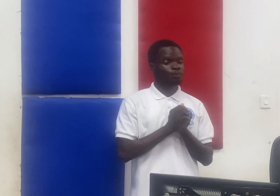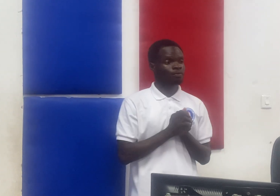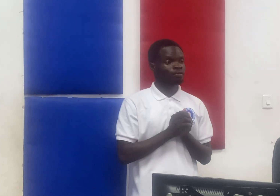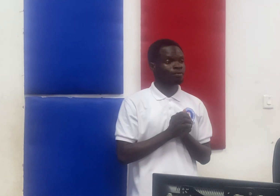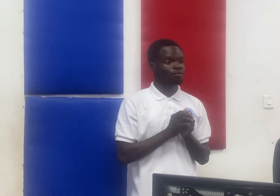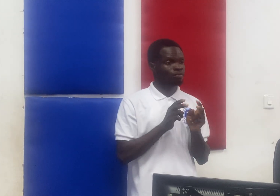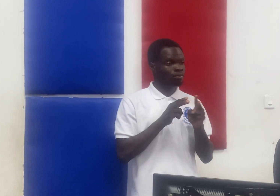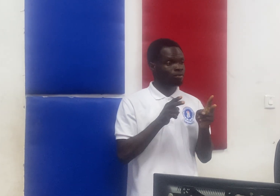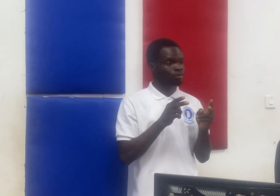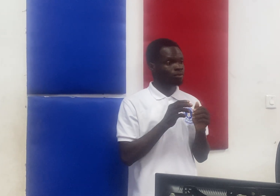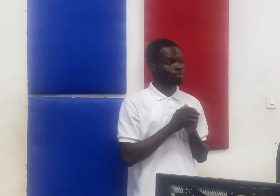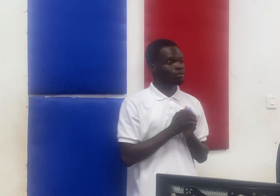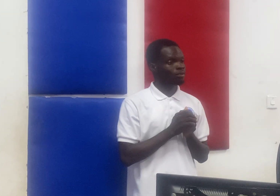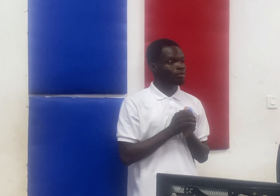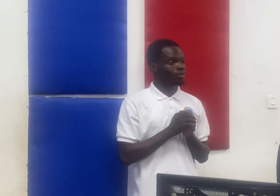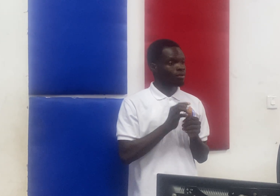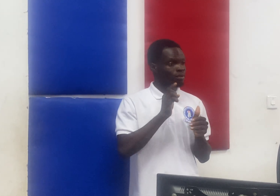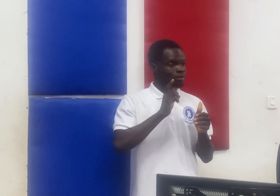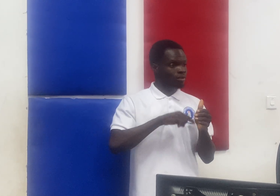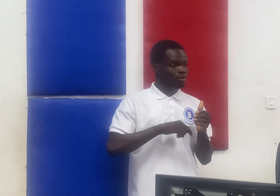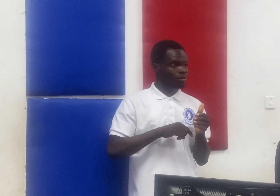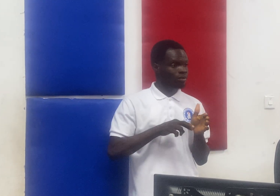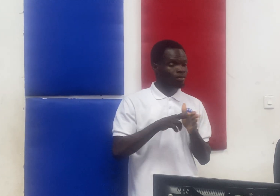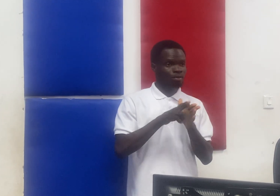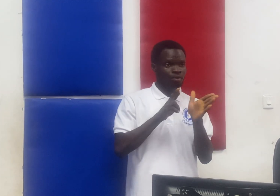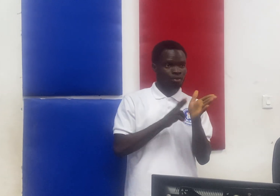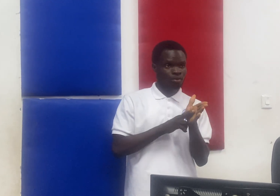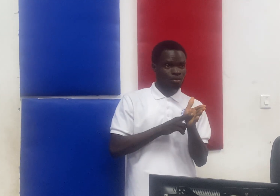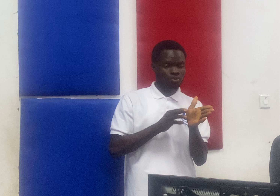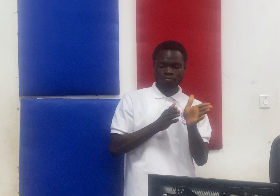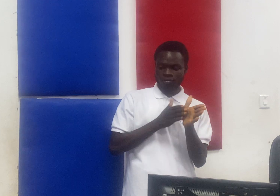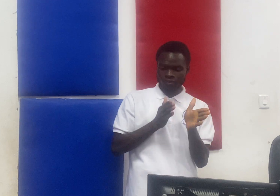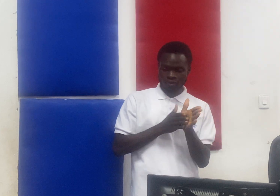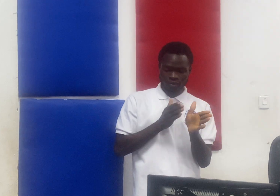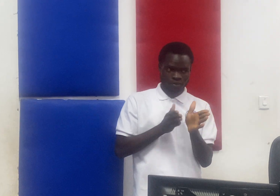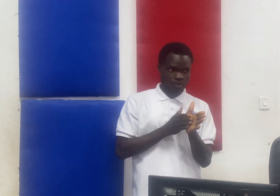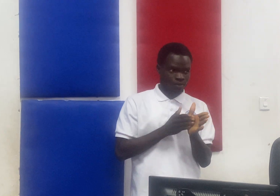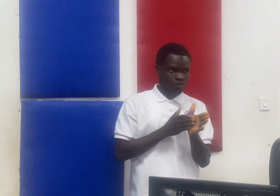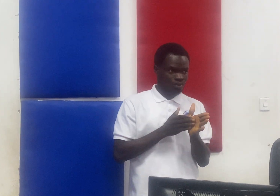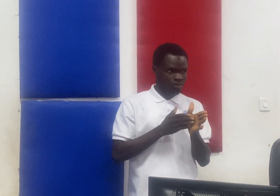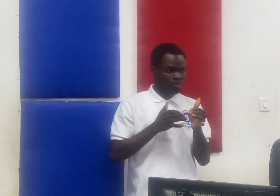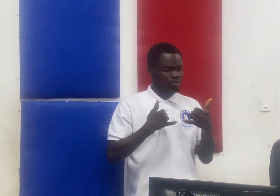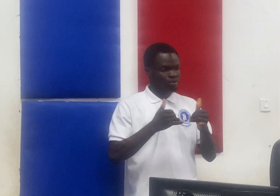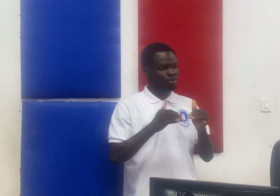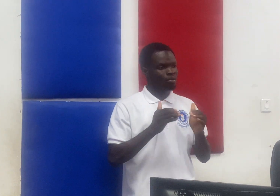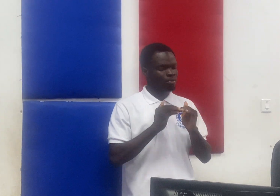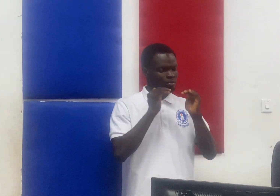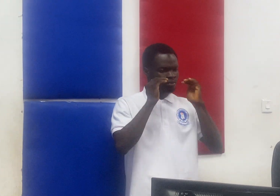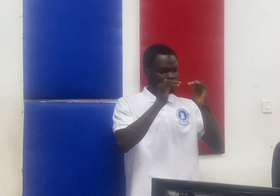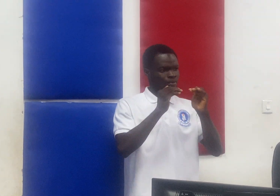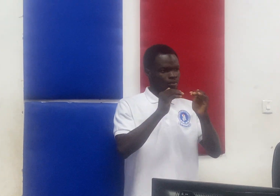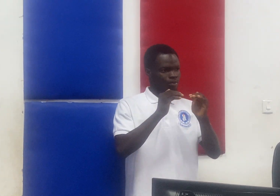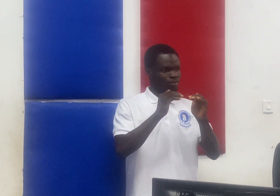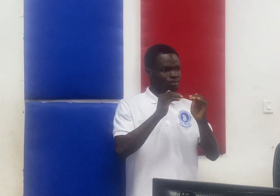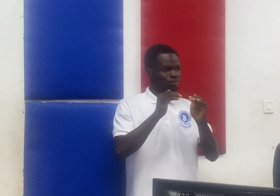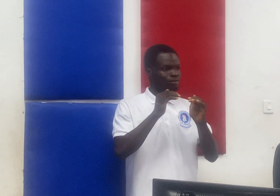So, what role do schools play in promoting inclusive attitudes towards disability and